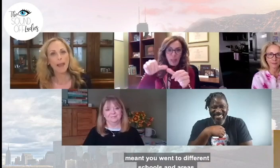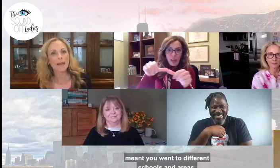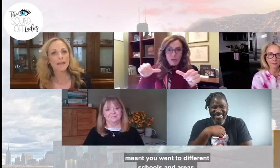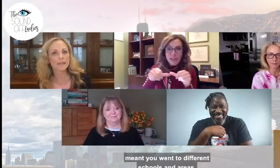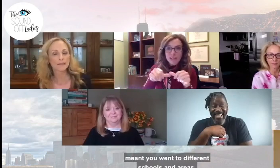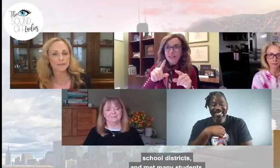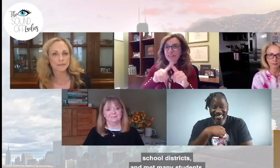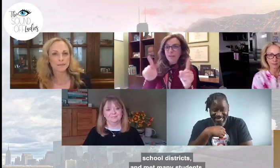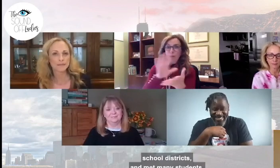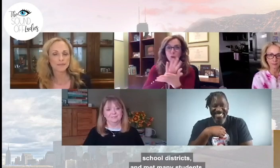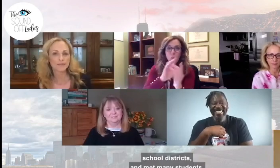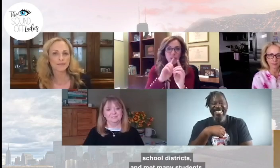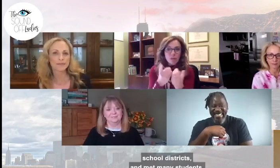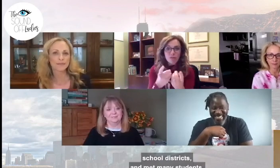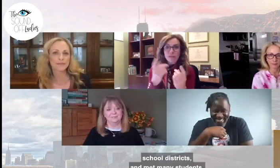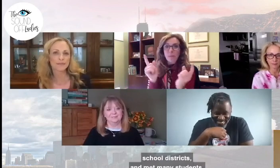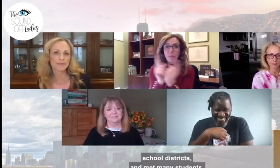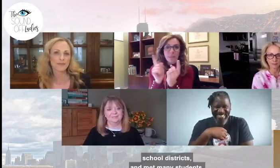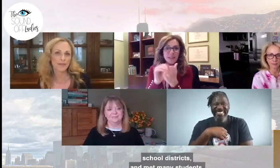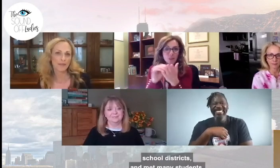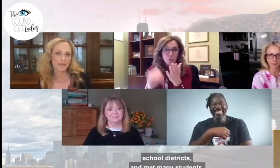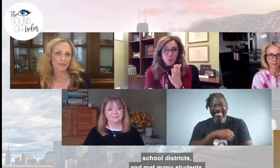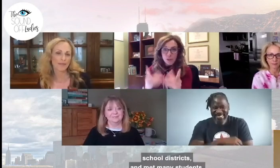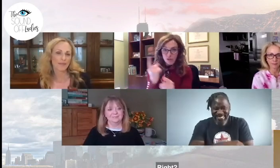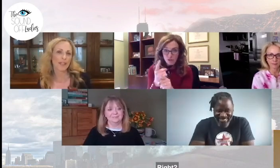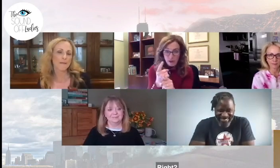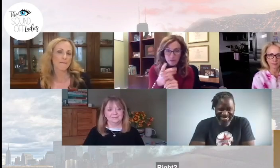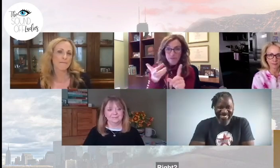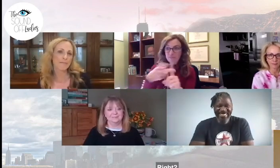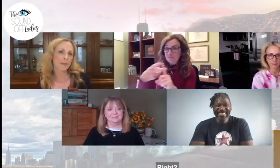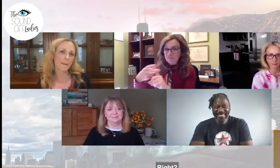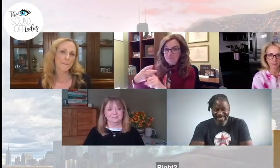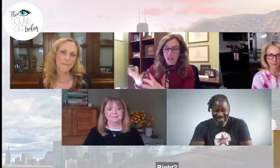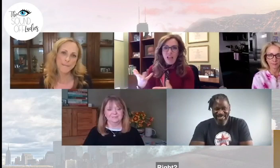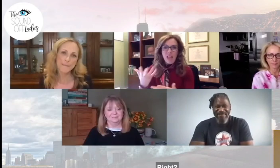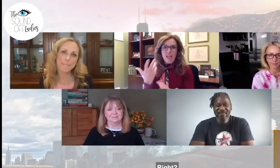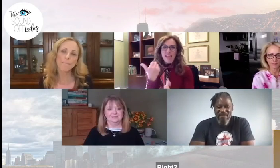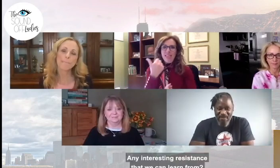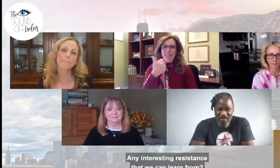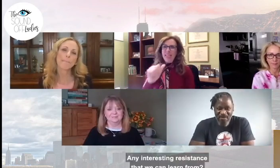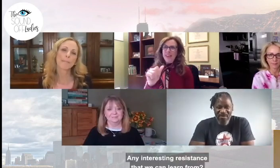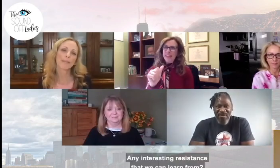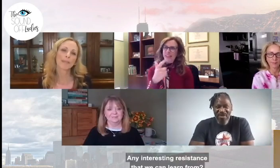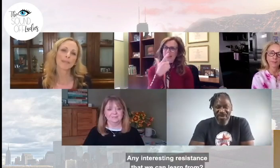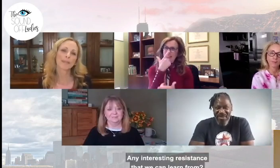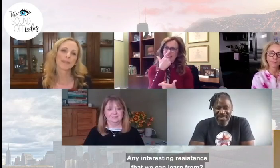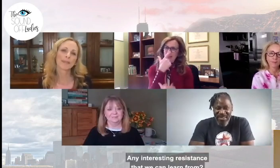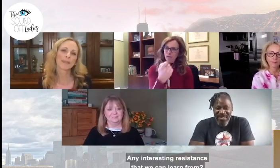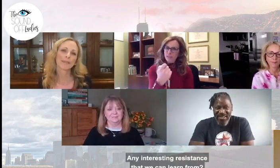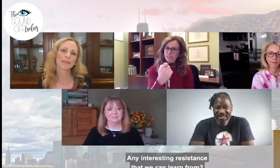You go to different schools in different areas and try to recruit different students to go to Gallaudet. Is that correct?